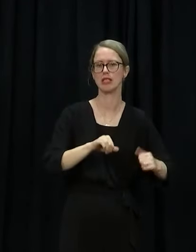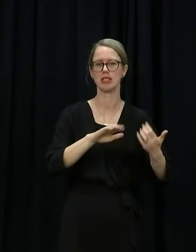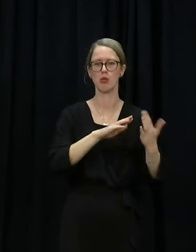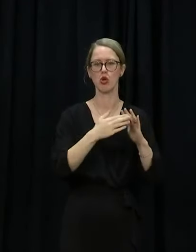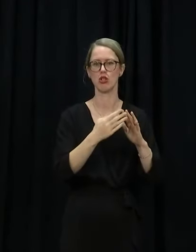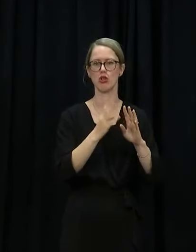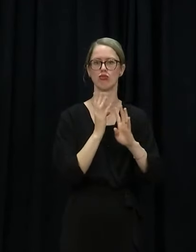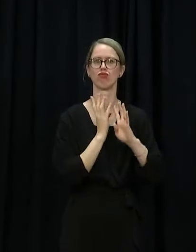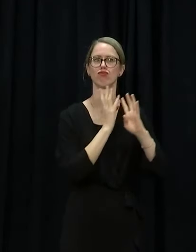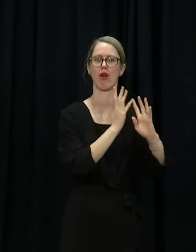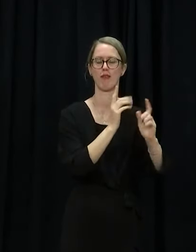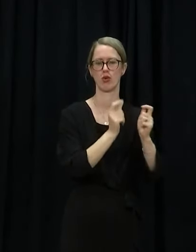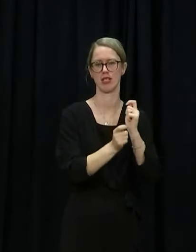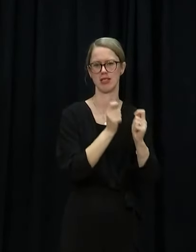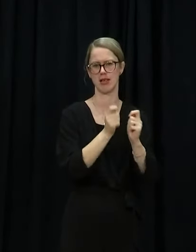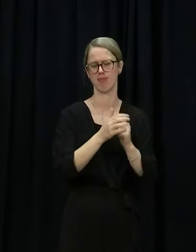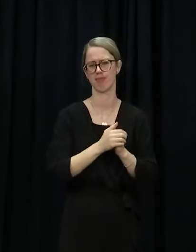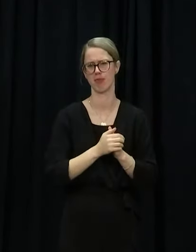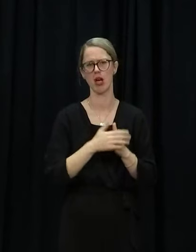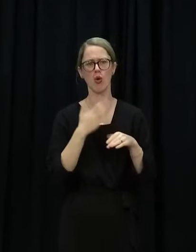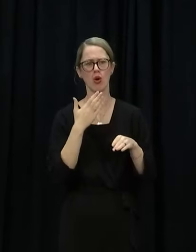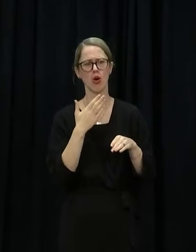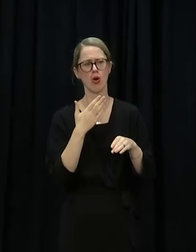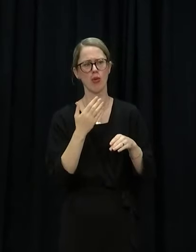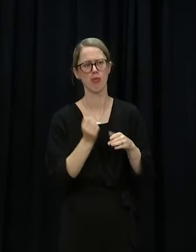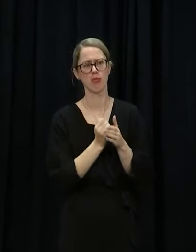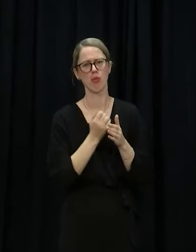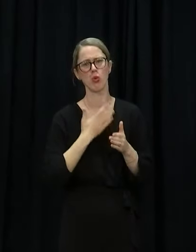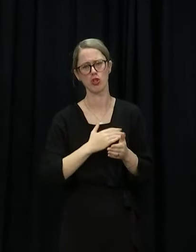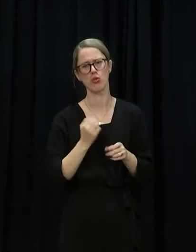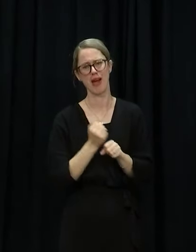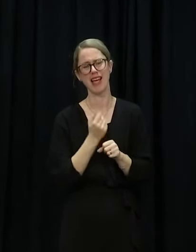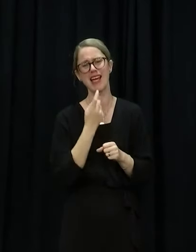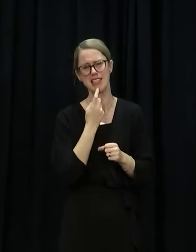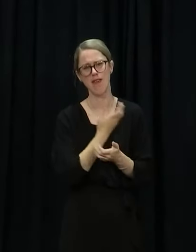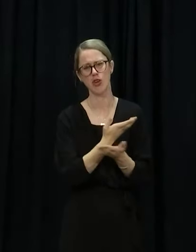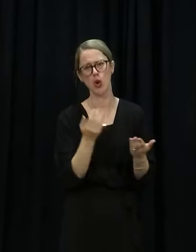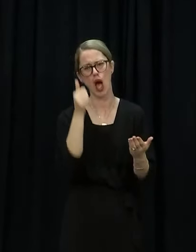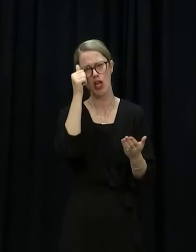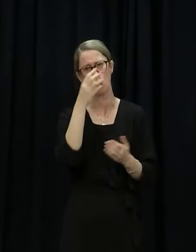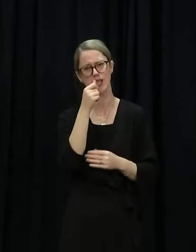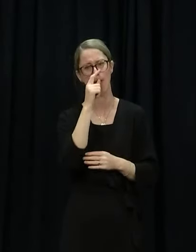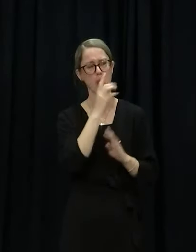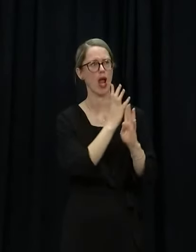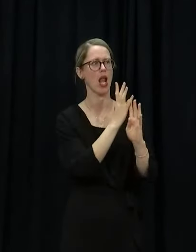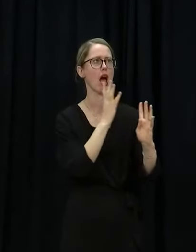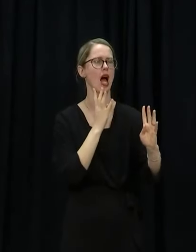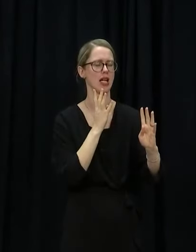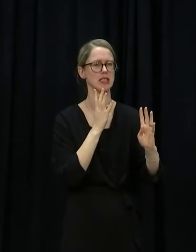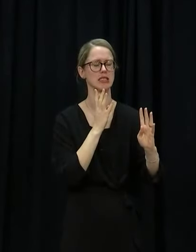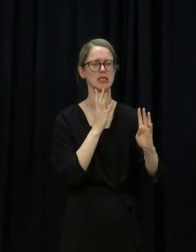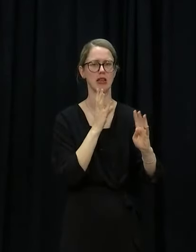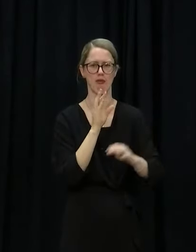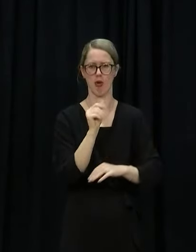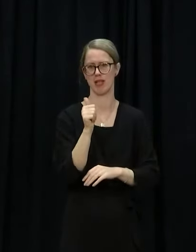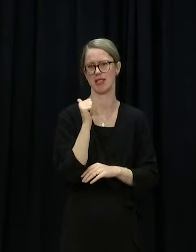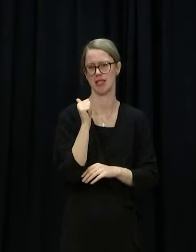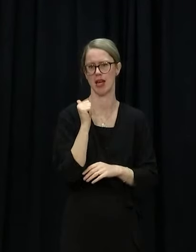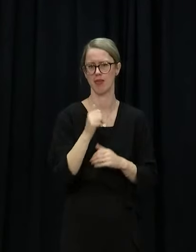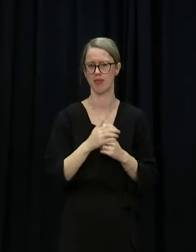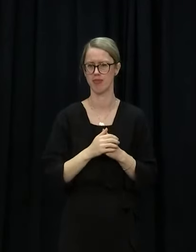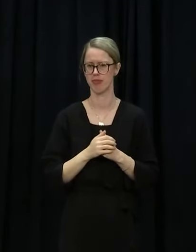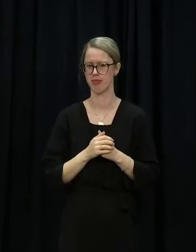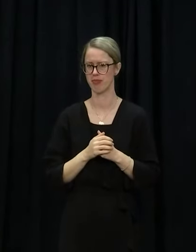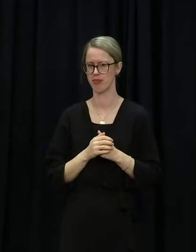in their family. Just want to say to them, we are working through making that easier for you. I know some of them have been in lines as of yesterday. Why